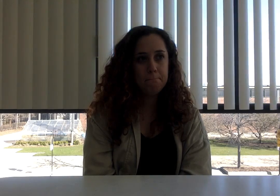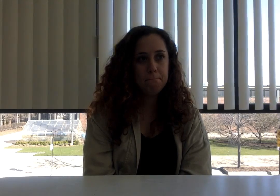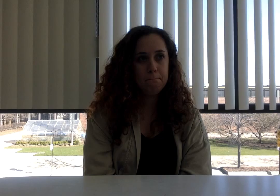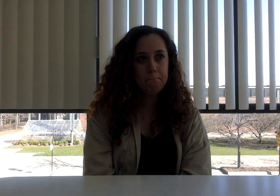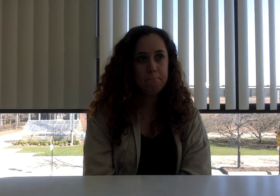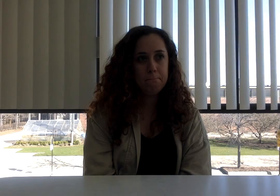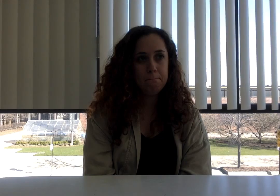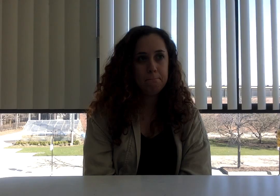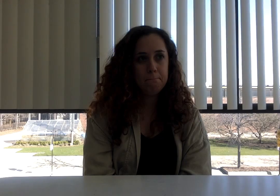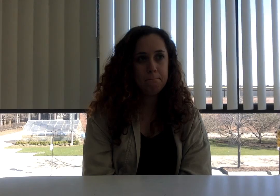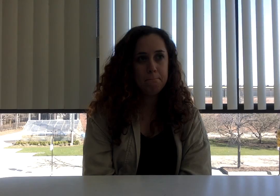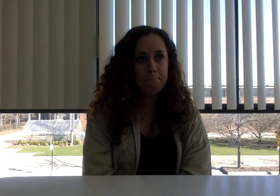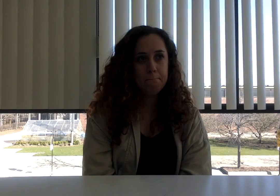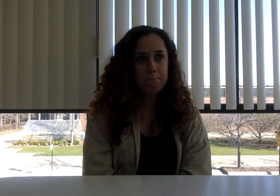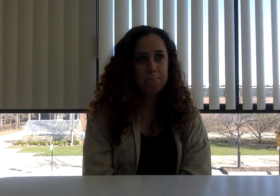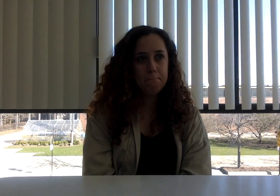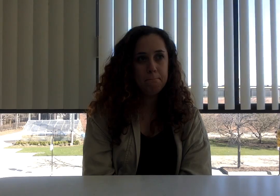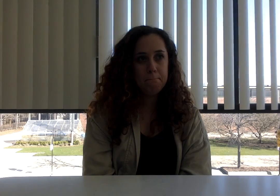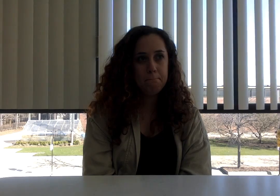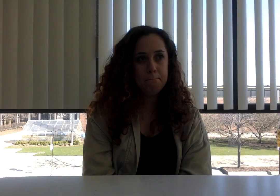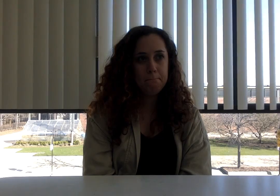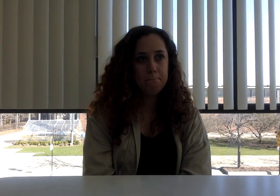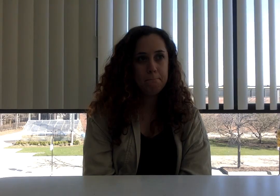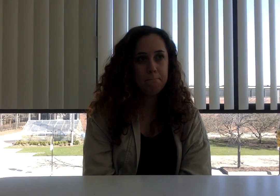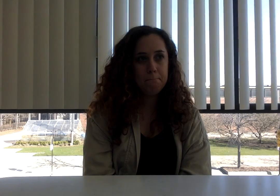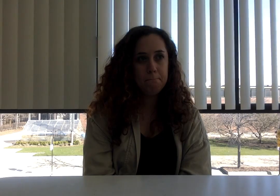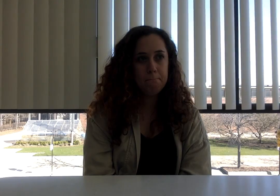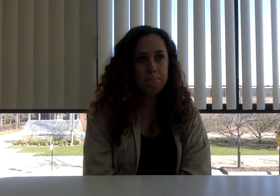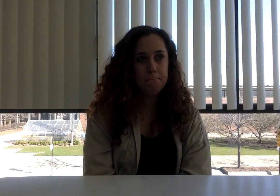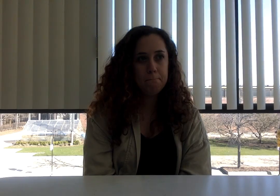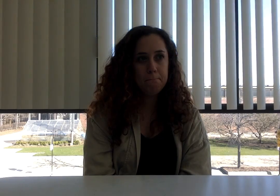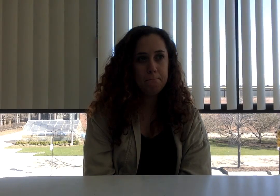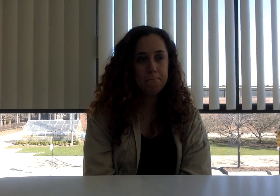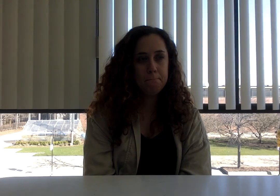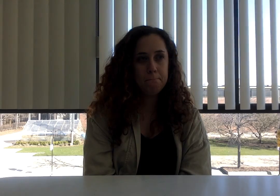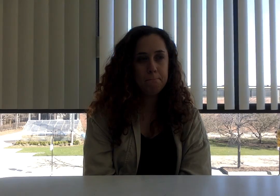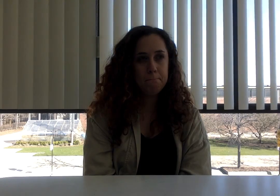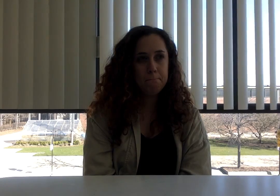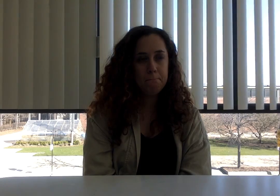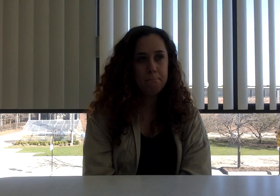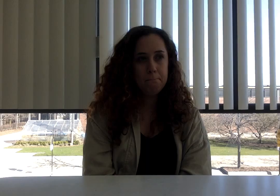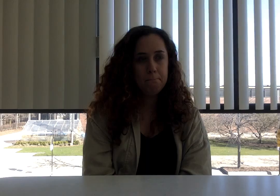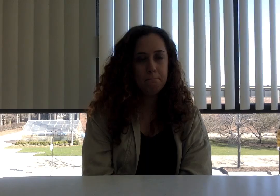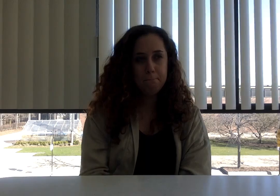And that's what I want to do is create a very small negative quadrant. X's are negative, Y's are negative.